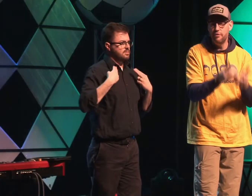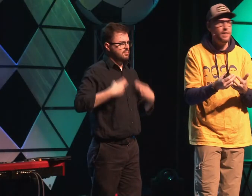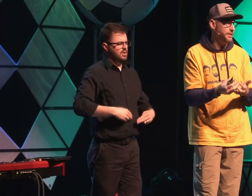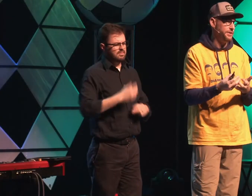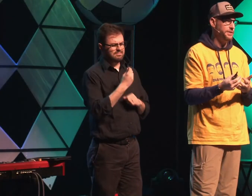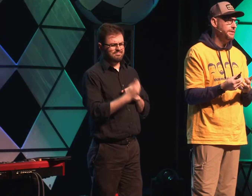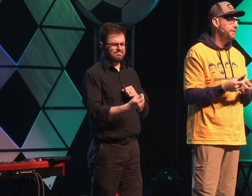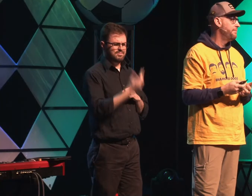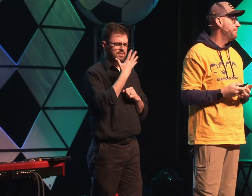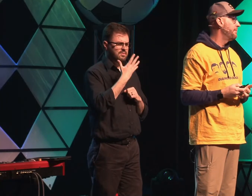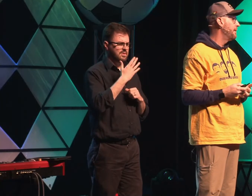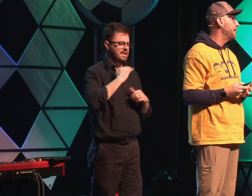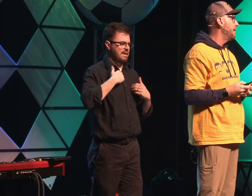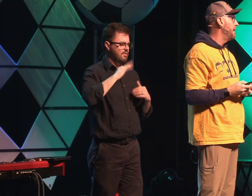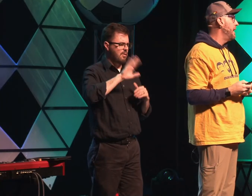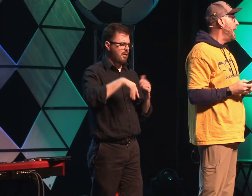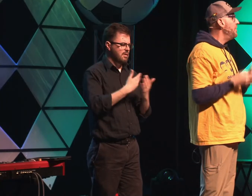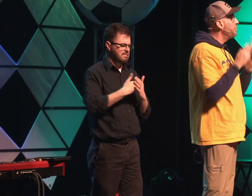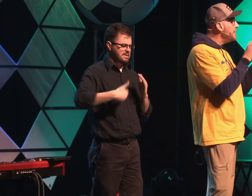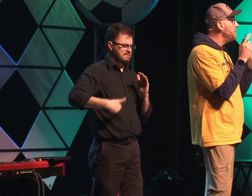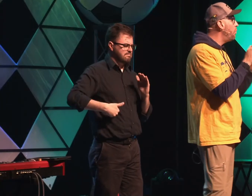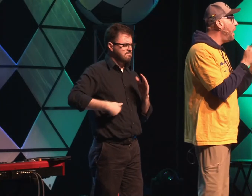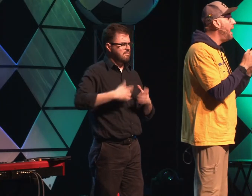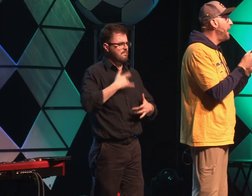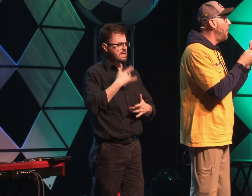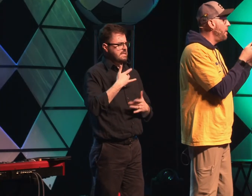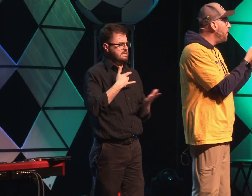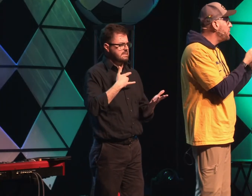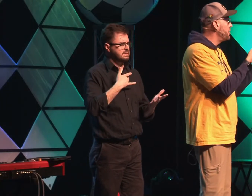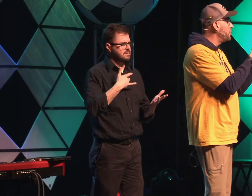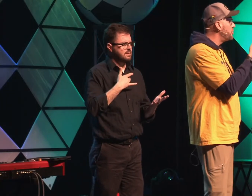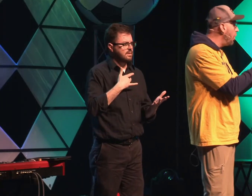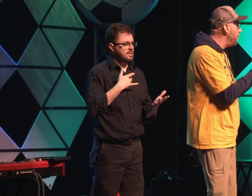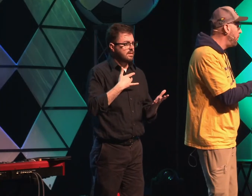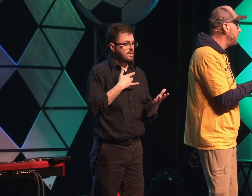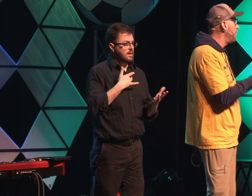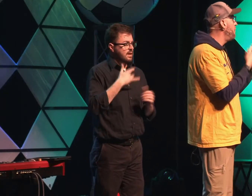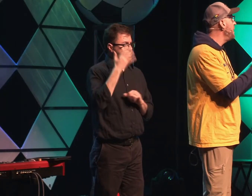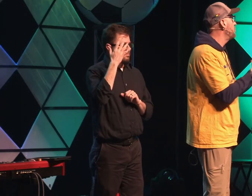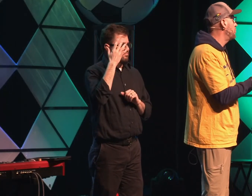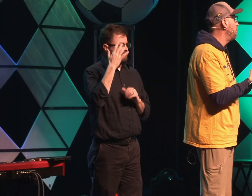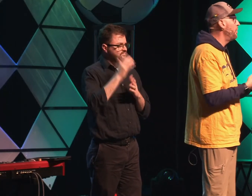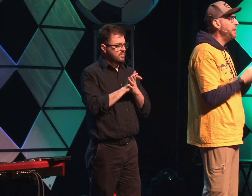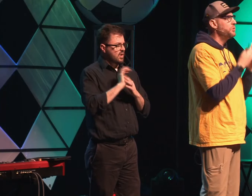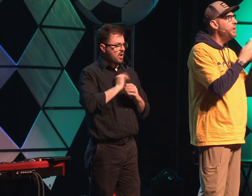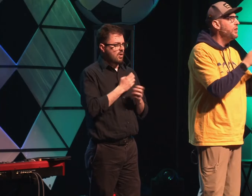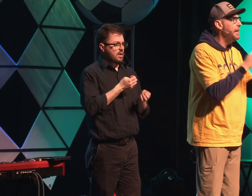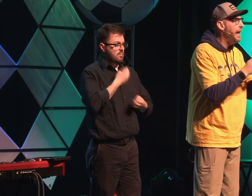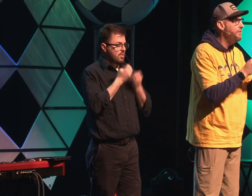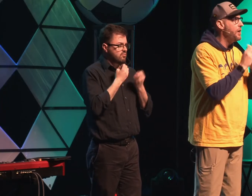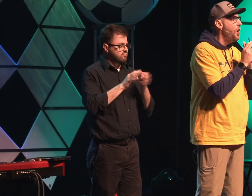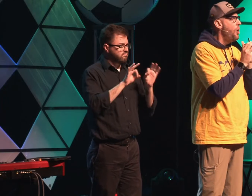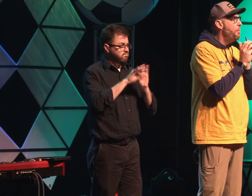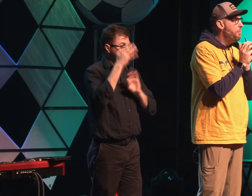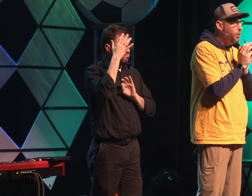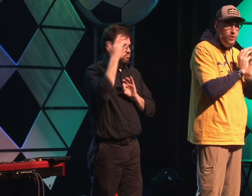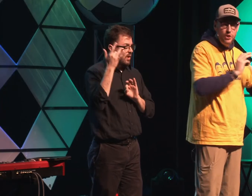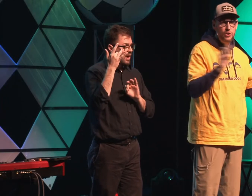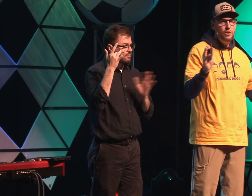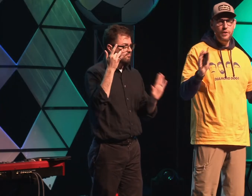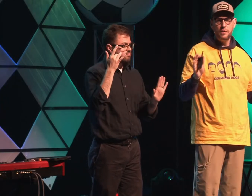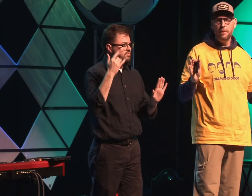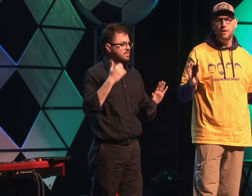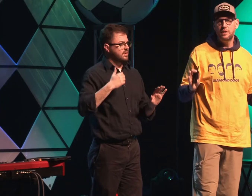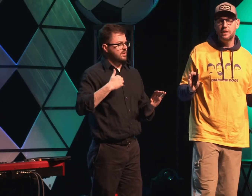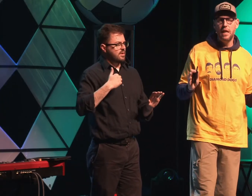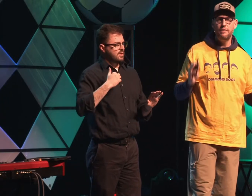all the feels. And the reason why our emotions are so important, our feelings are so important, because we are going to have a